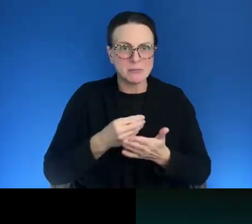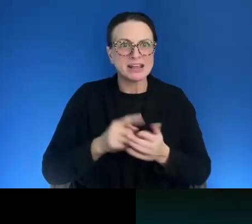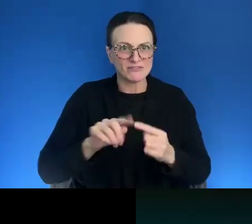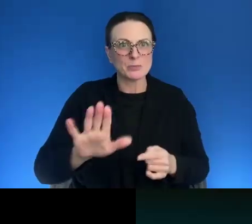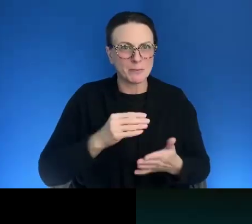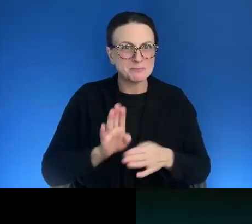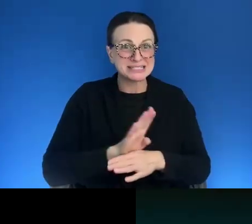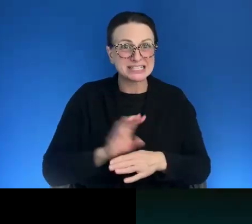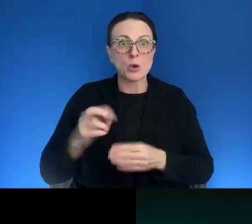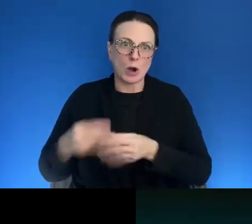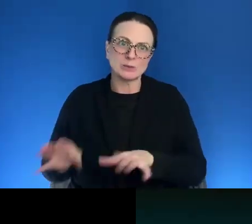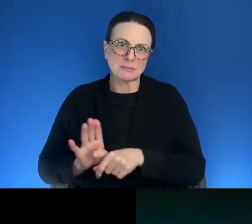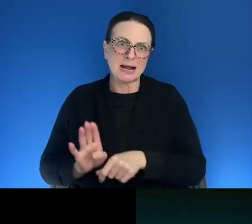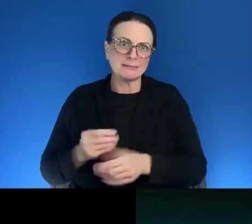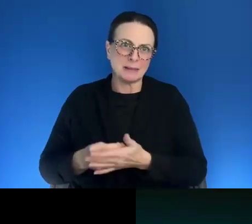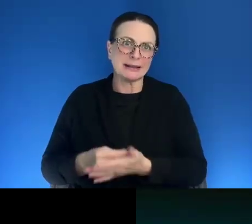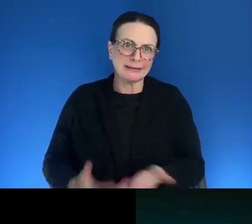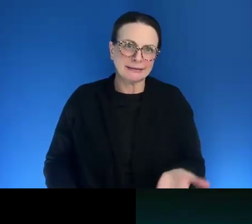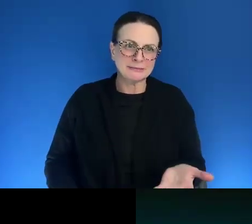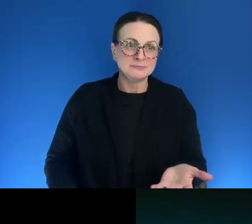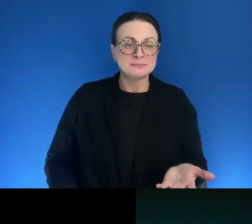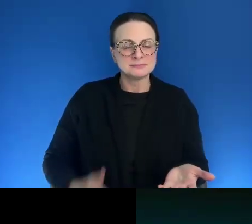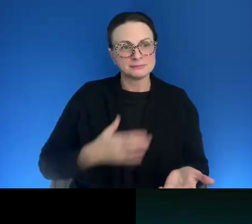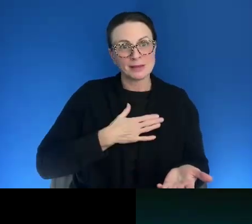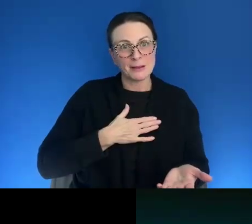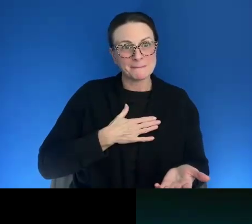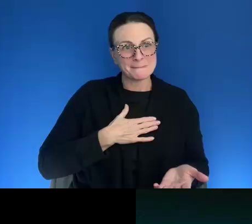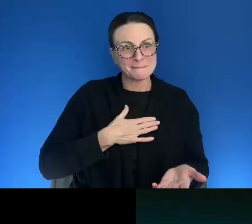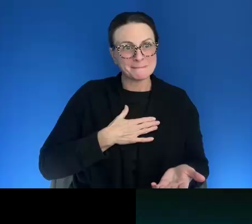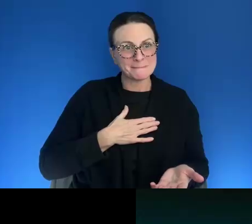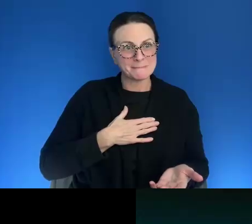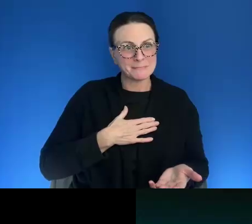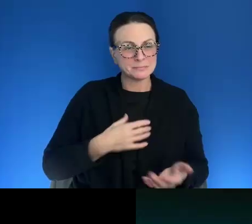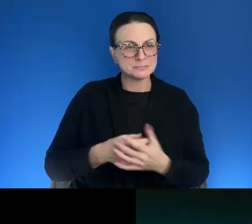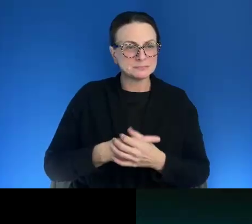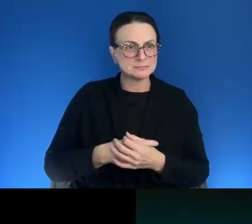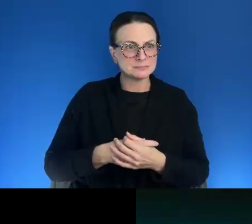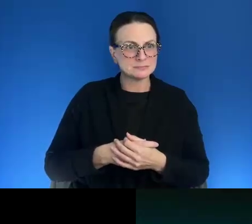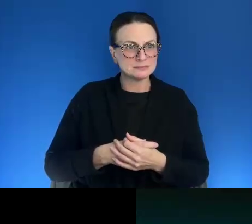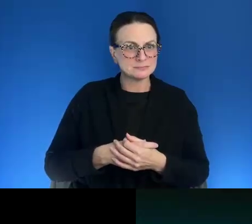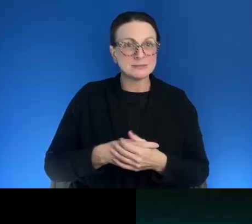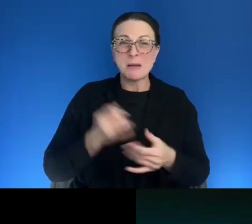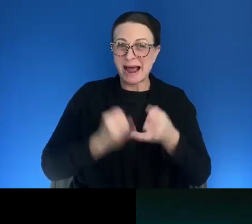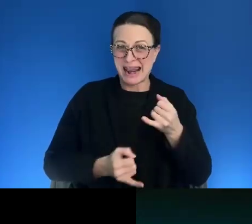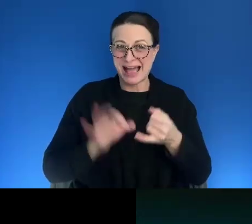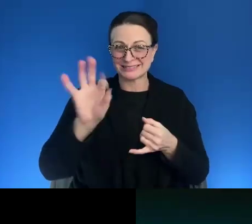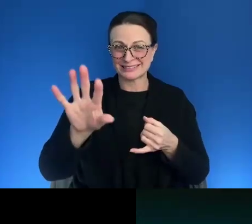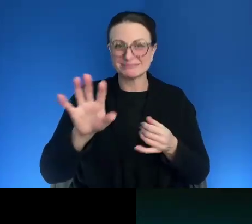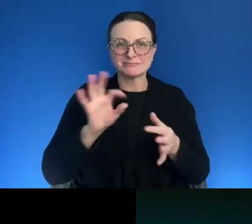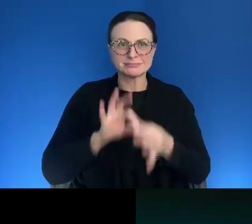business or losing the money. I do, my last hat actually has to do with